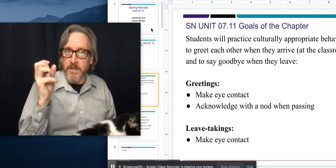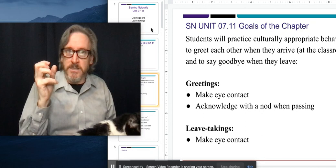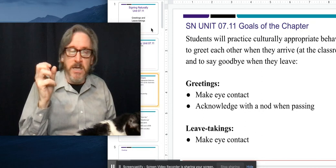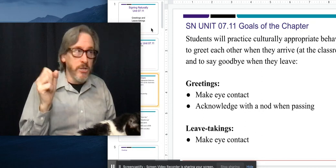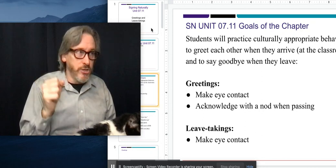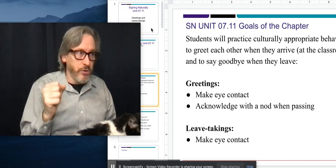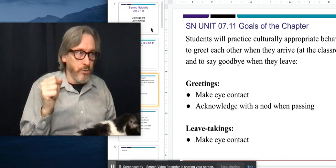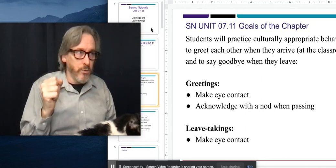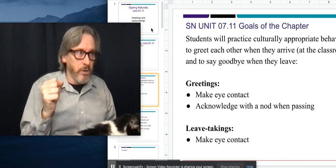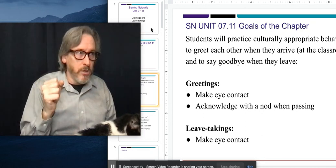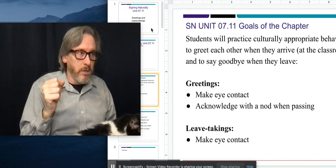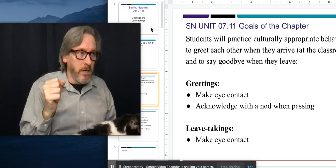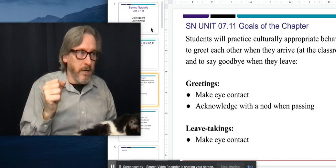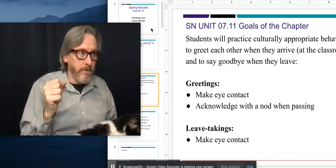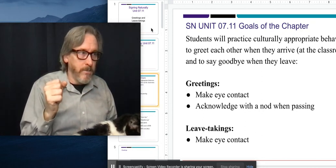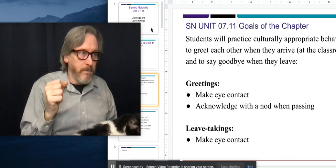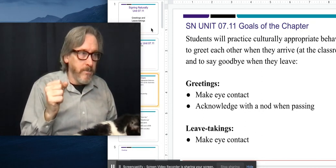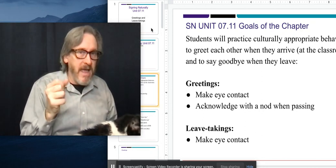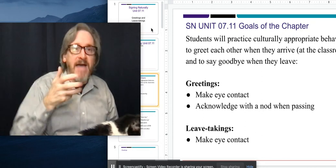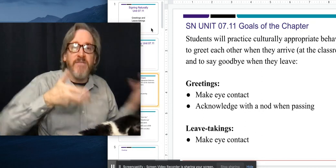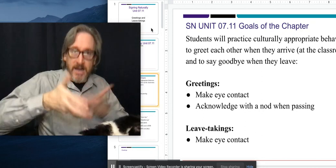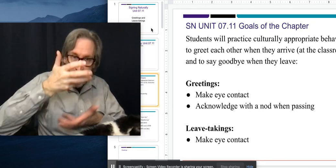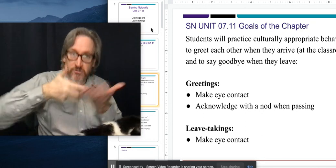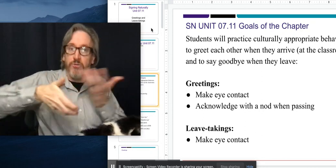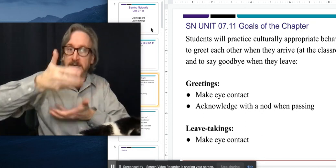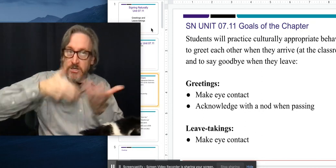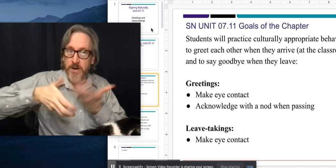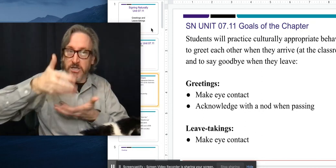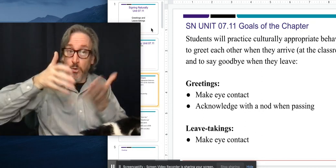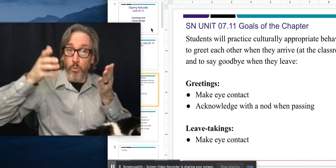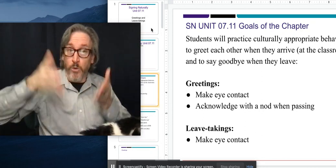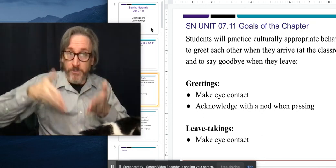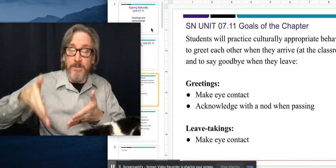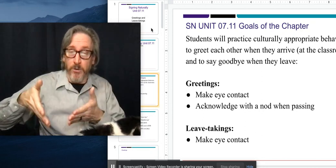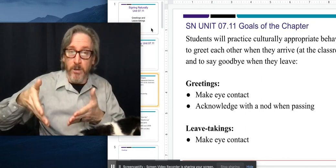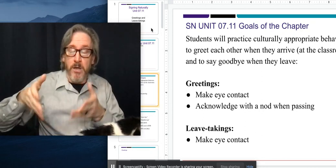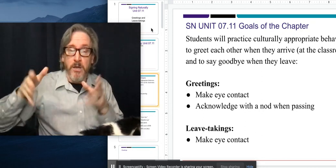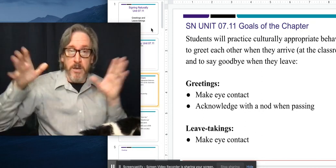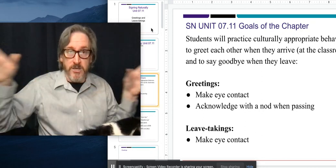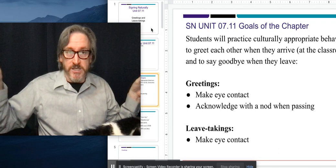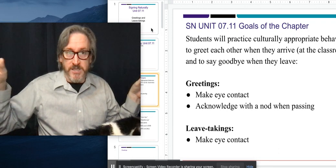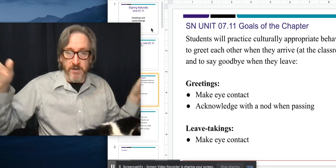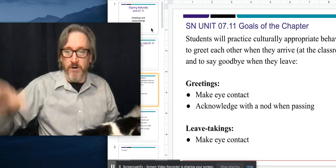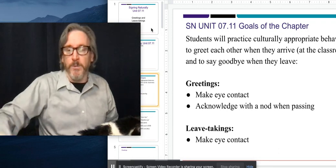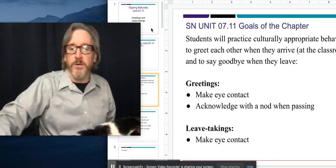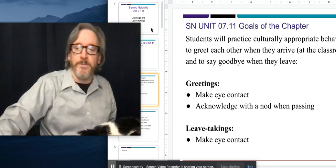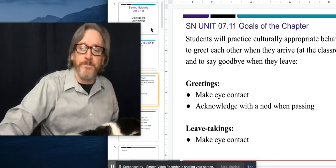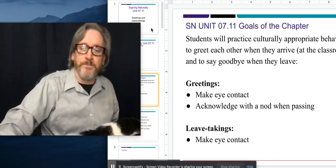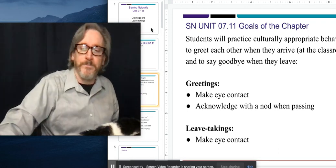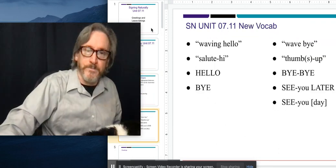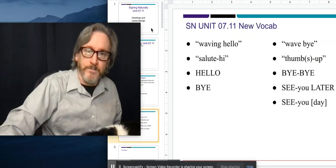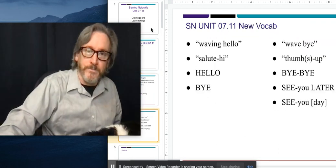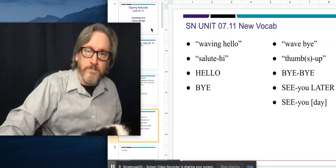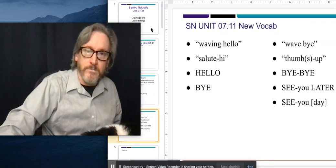people and to have that kind of direct interaction with people, not just the environment.